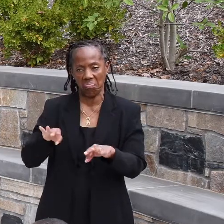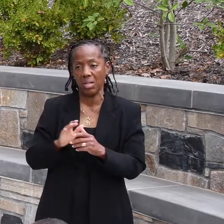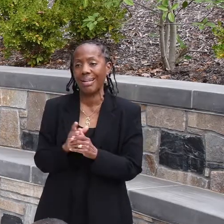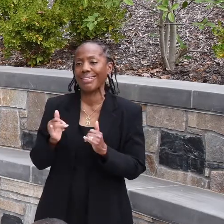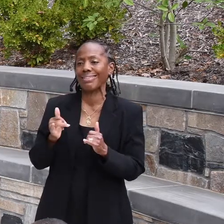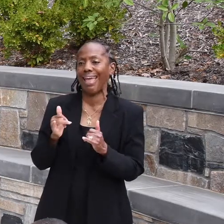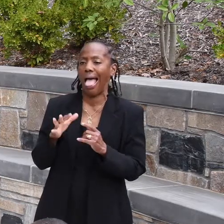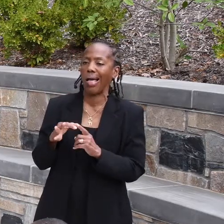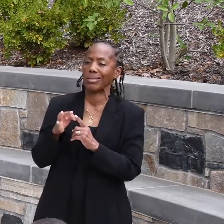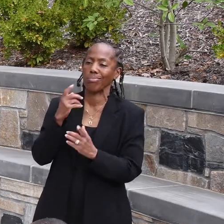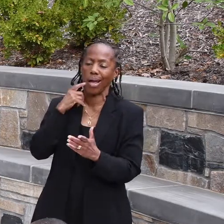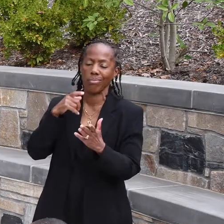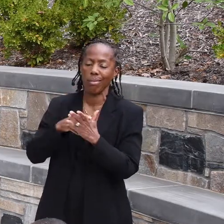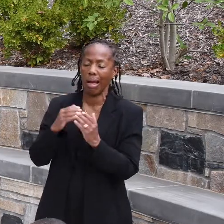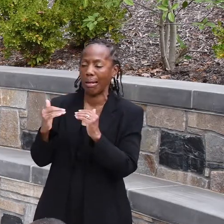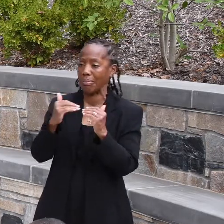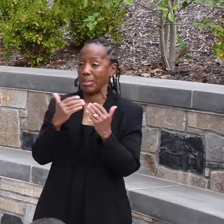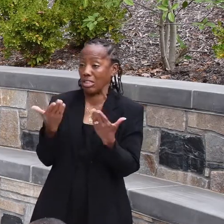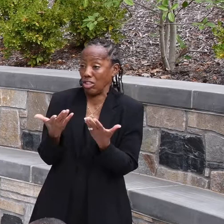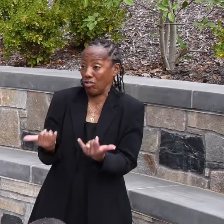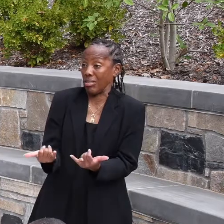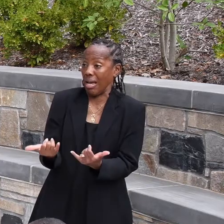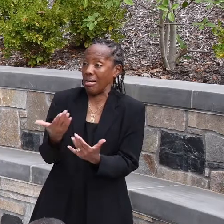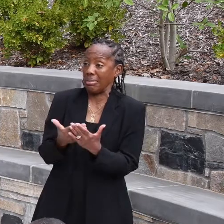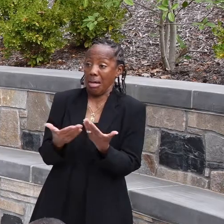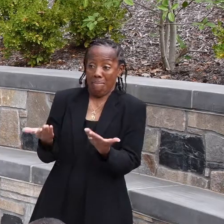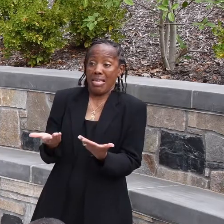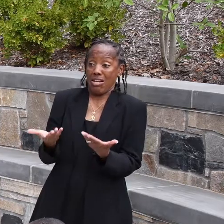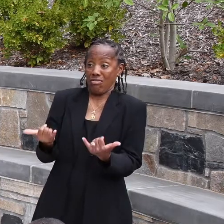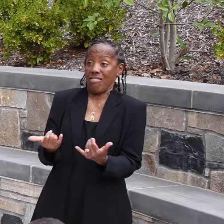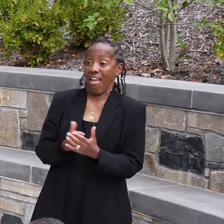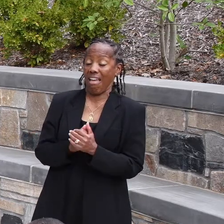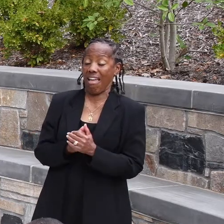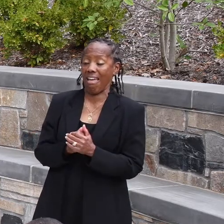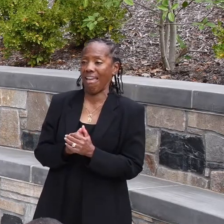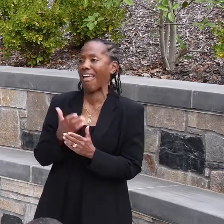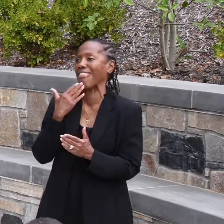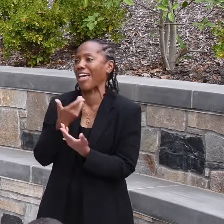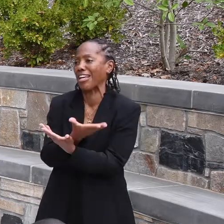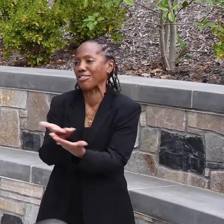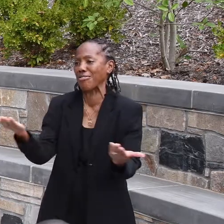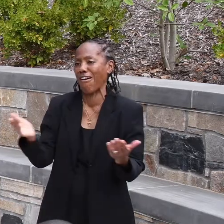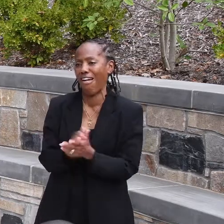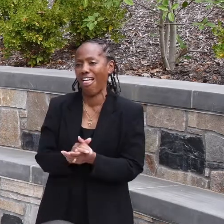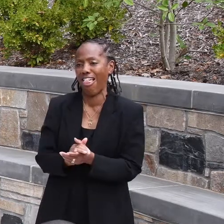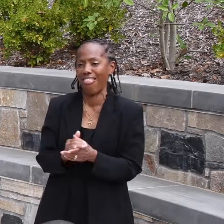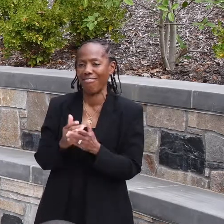I'd like to especially acknowledge our peers today, some of whom are in the audience today. Thank you.